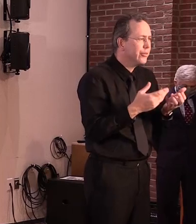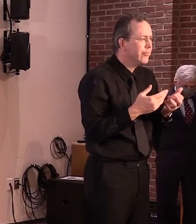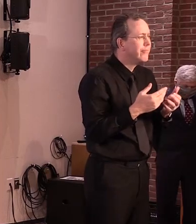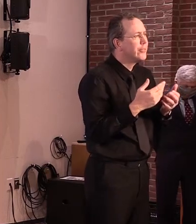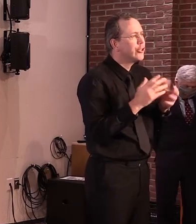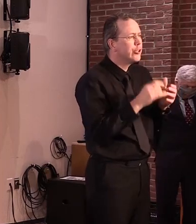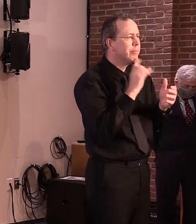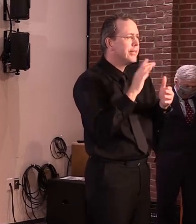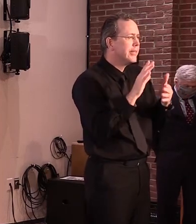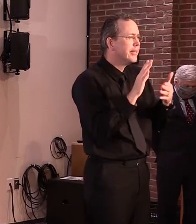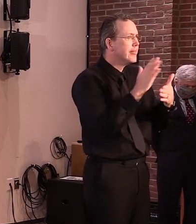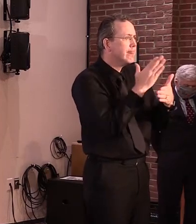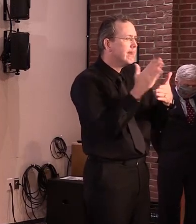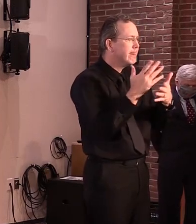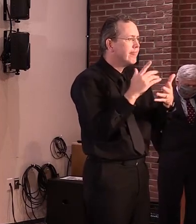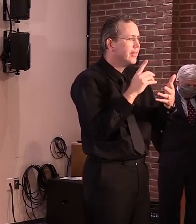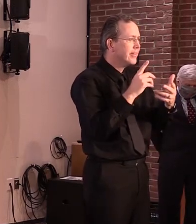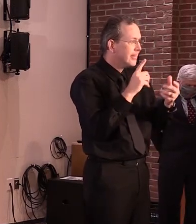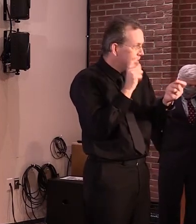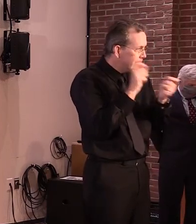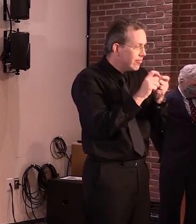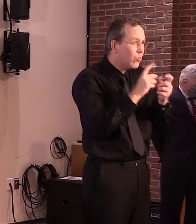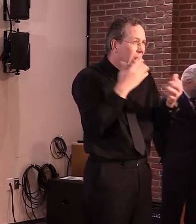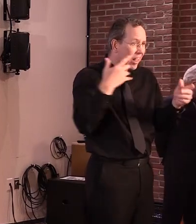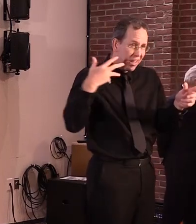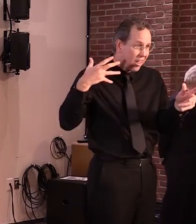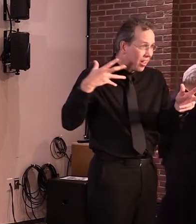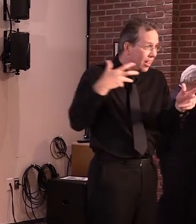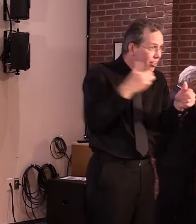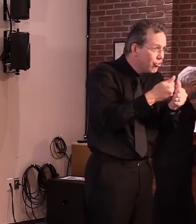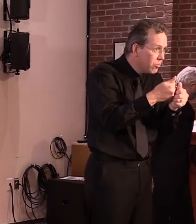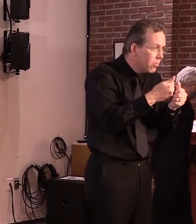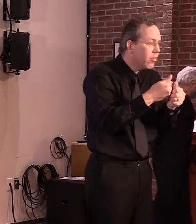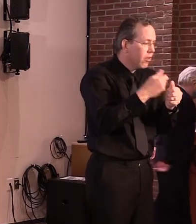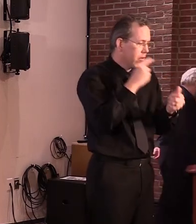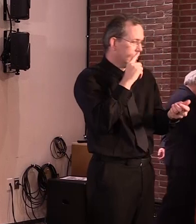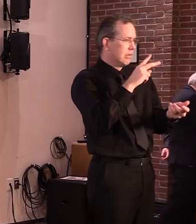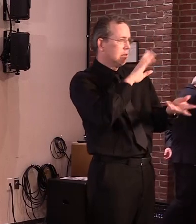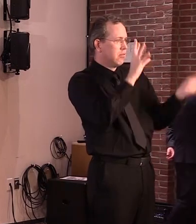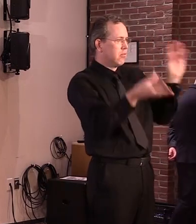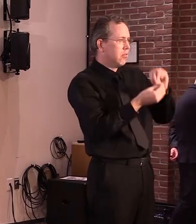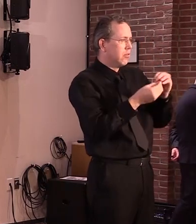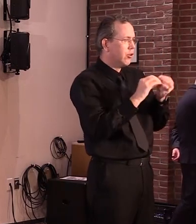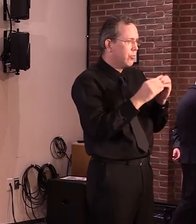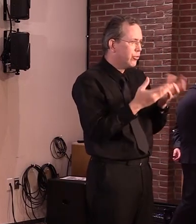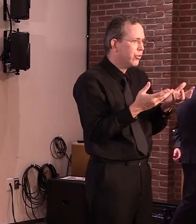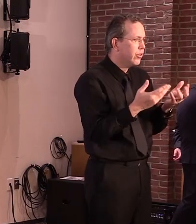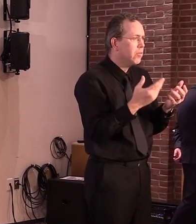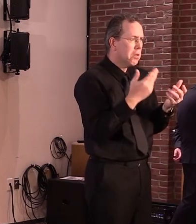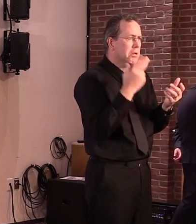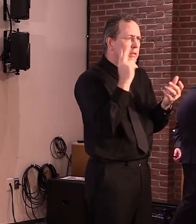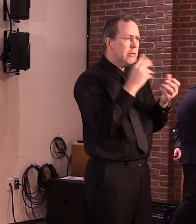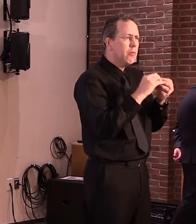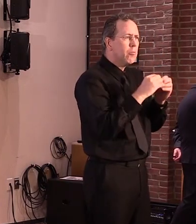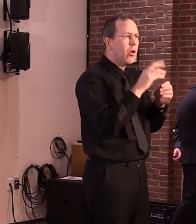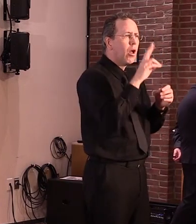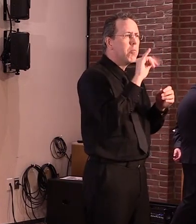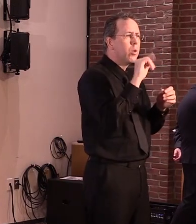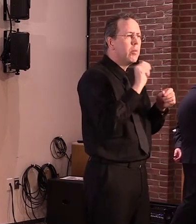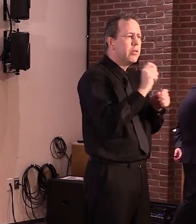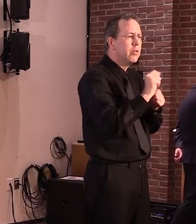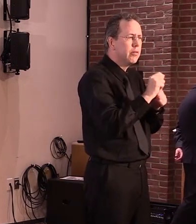caught up in our data to where we are currently, may continue to rise. So from that